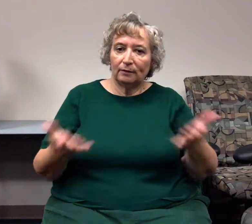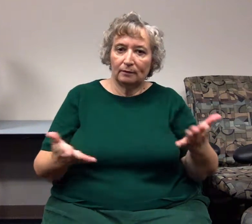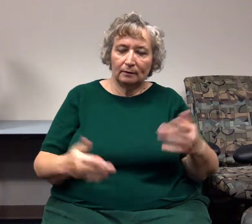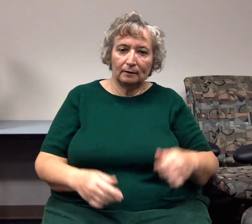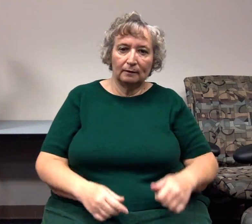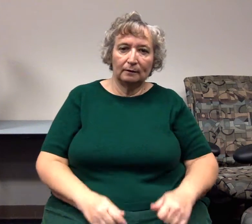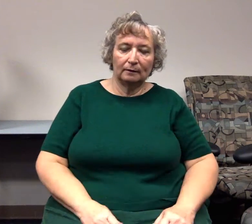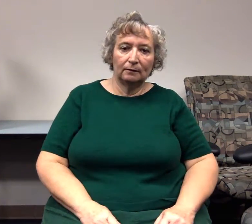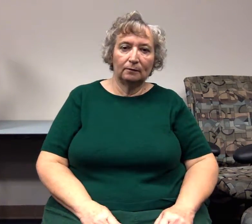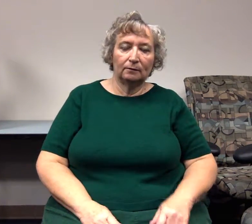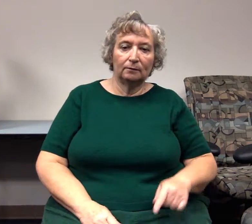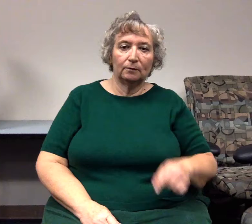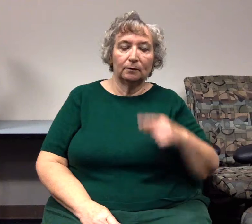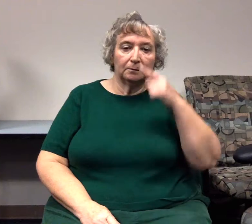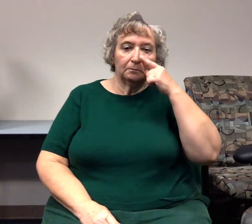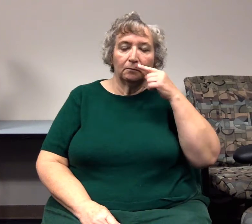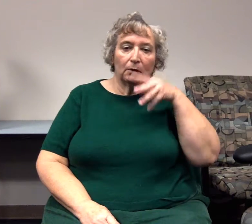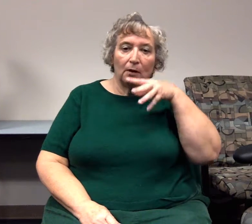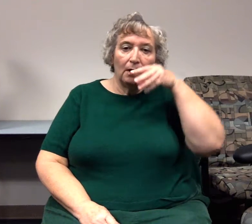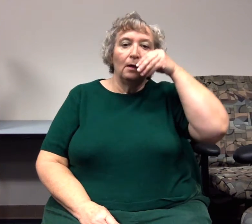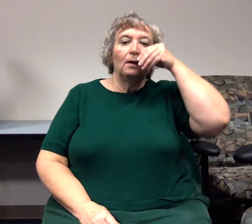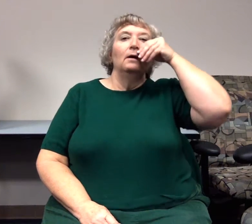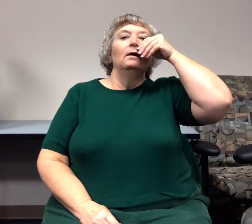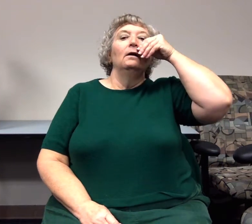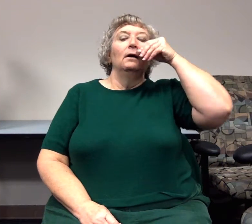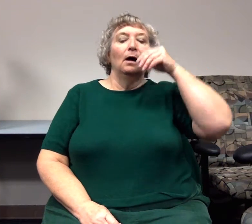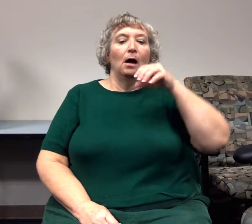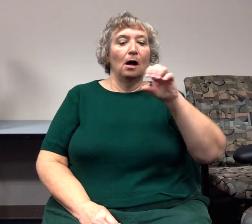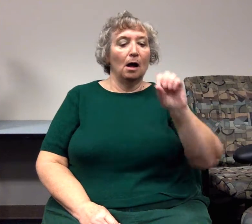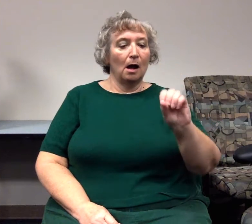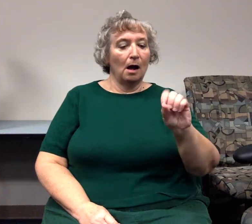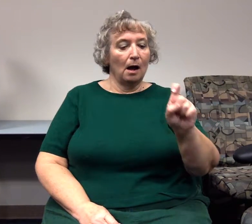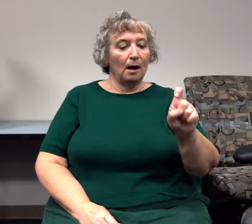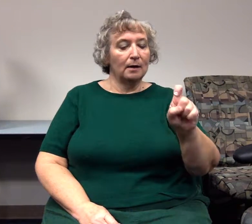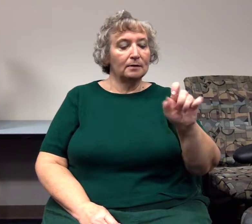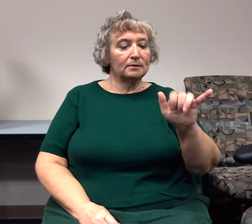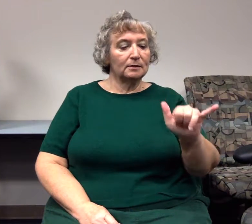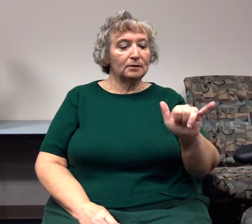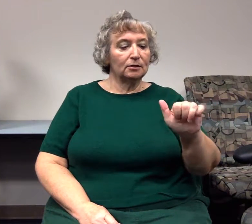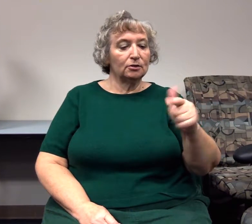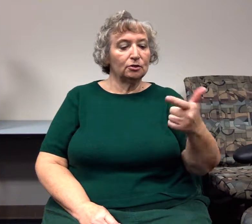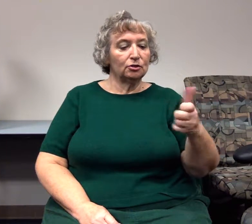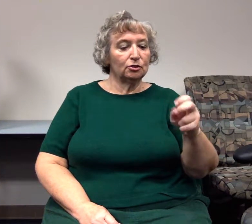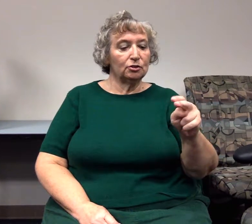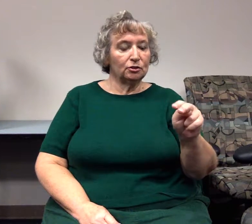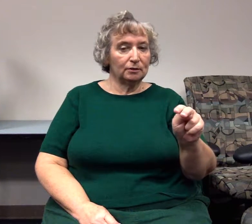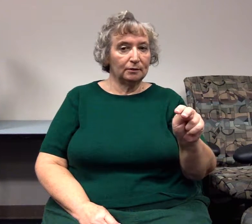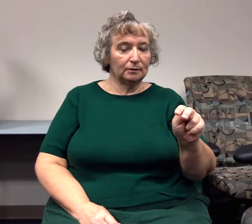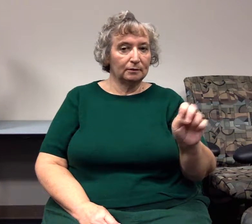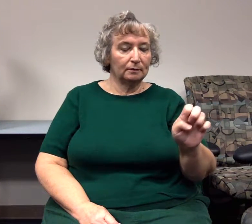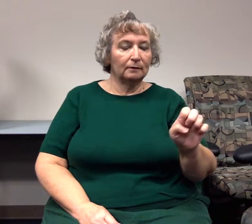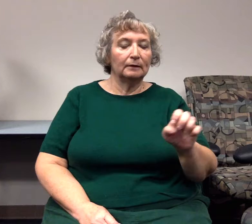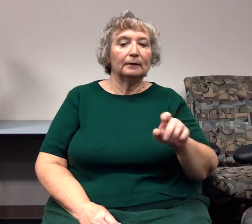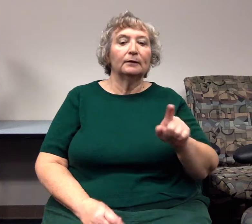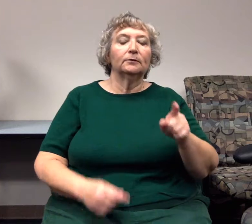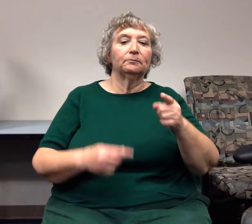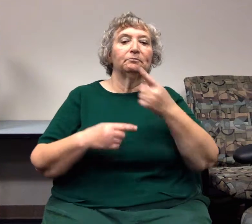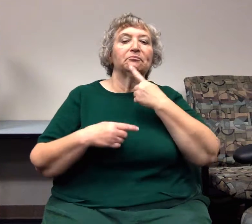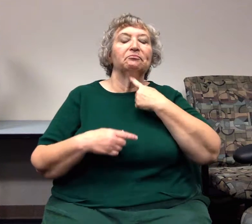our mouth, we breathe in our oxygen, and it comes down our trachea, comes into our lungs, where